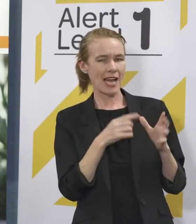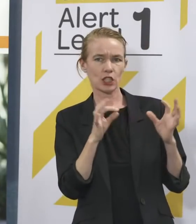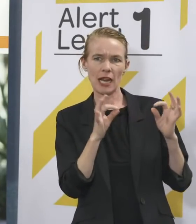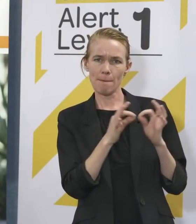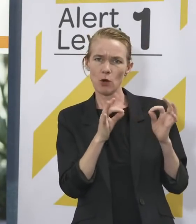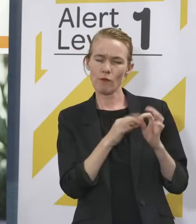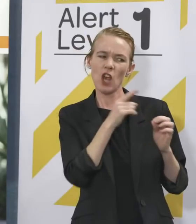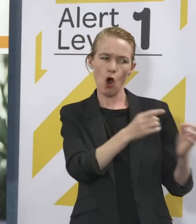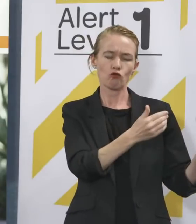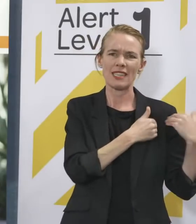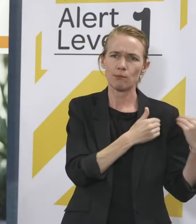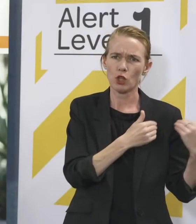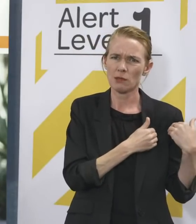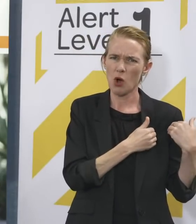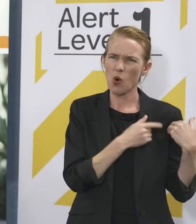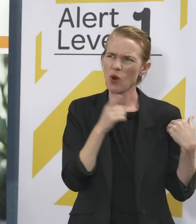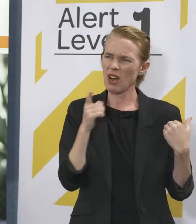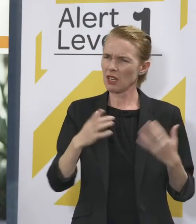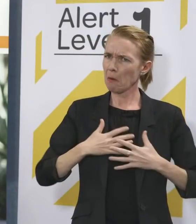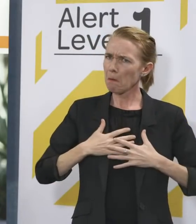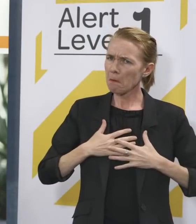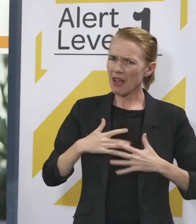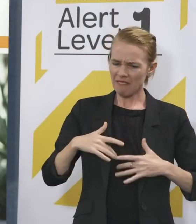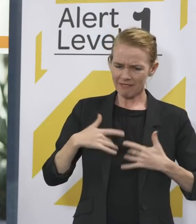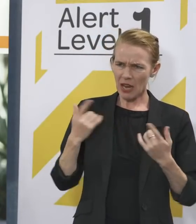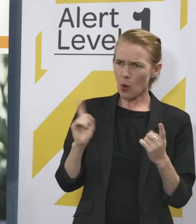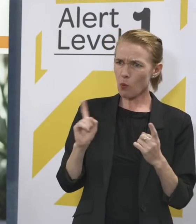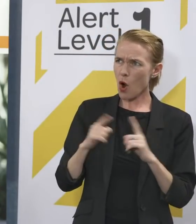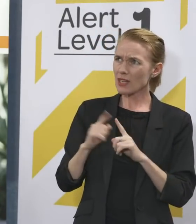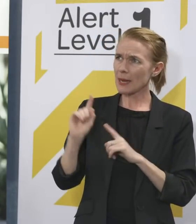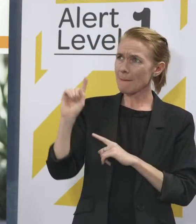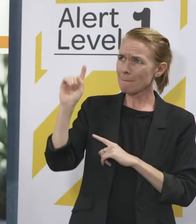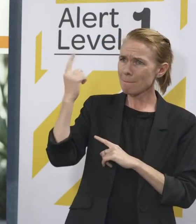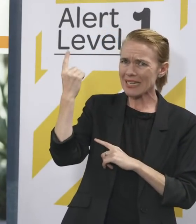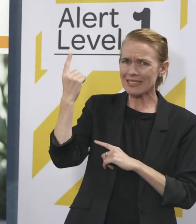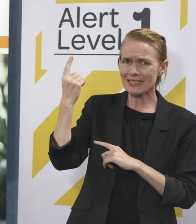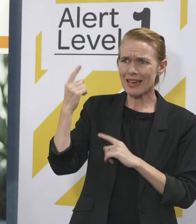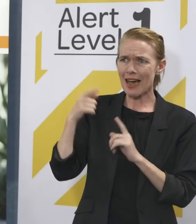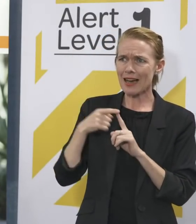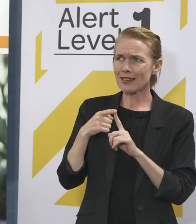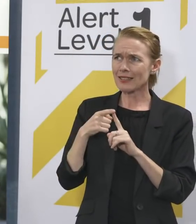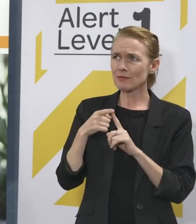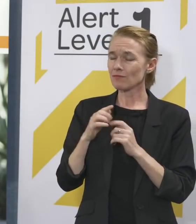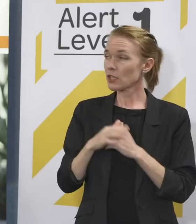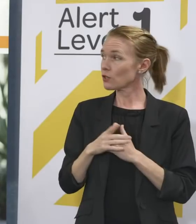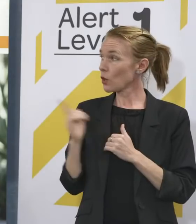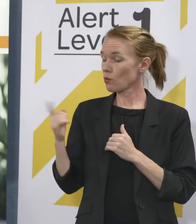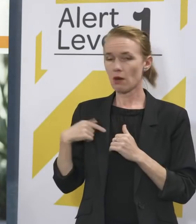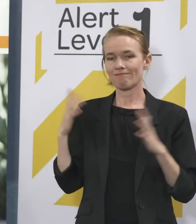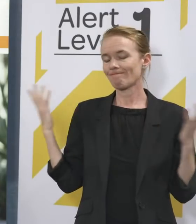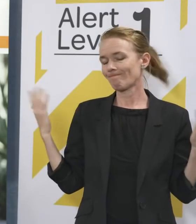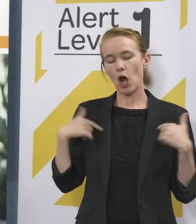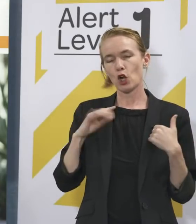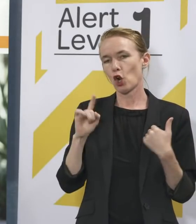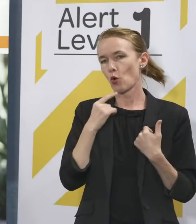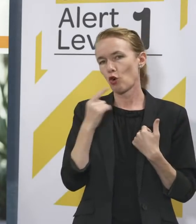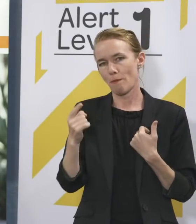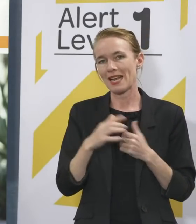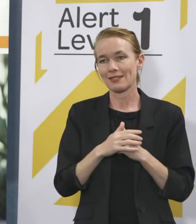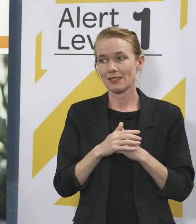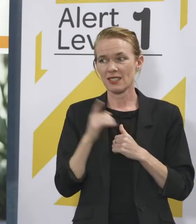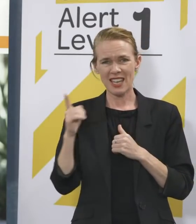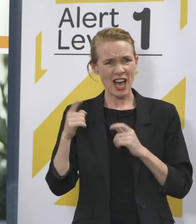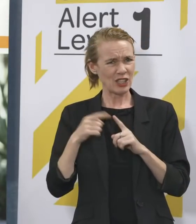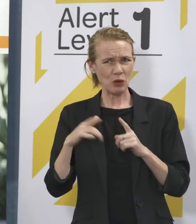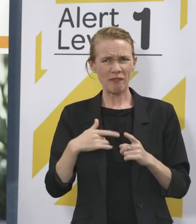make about that. Is it hard to take that from the Minister when he's made so many mistakes? Look, I continue to work really closely with and